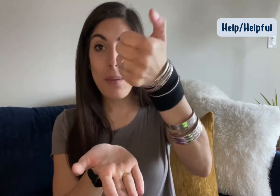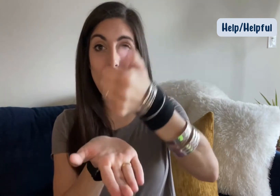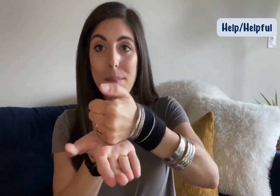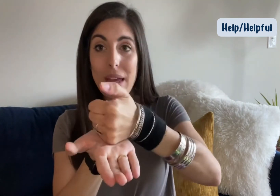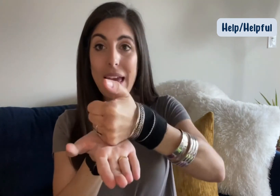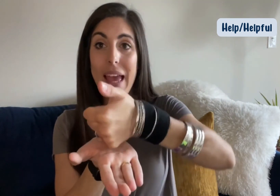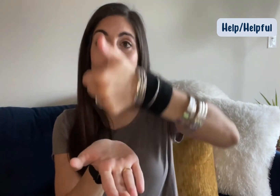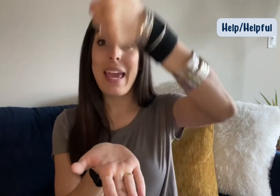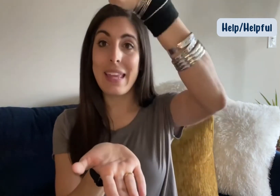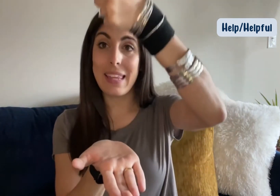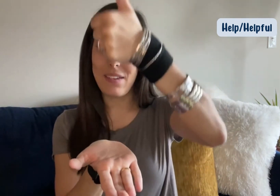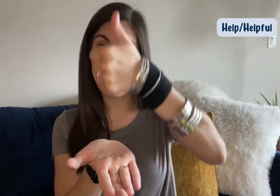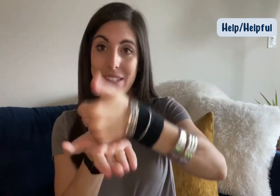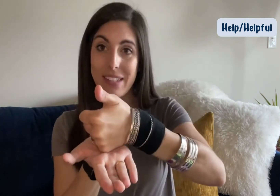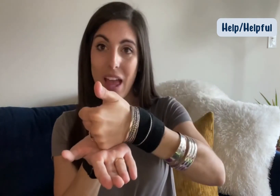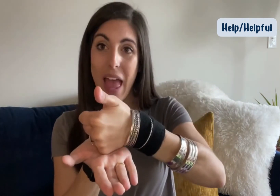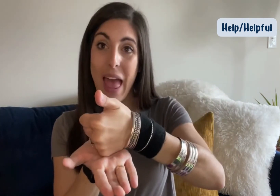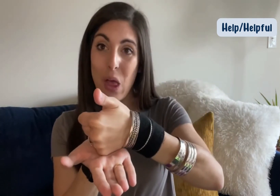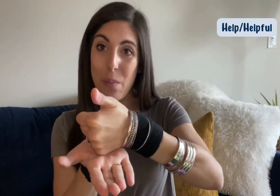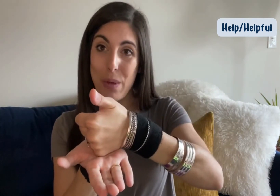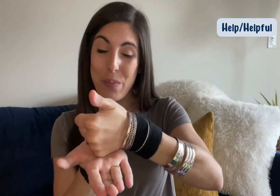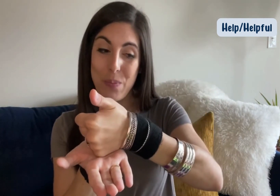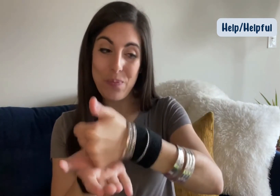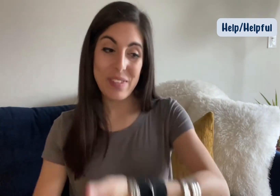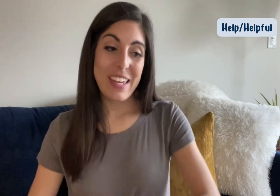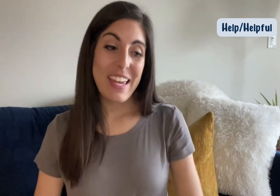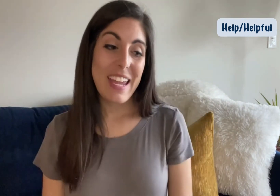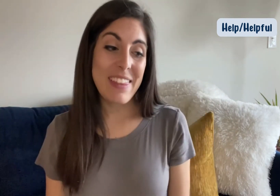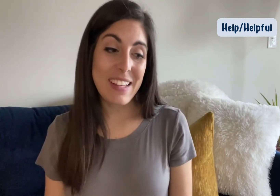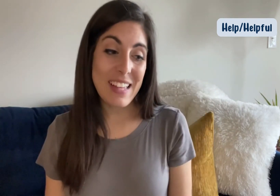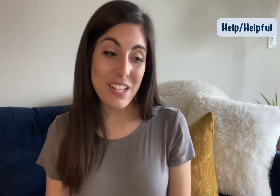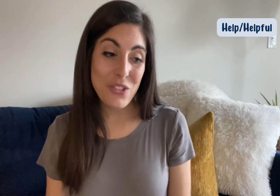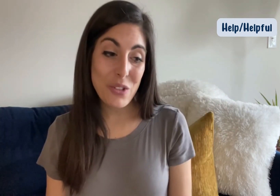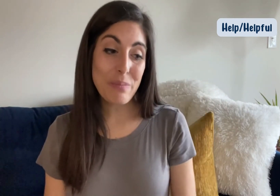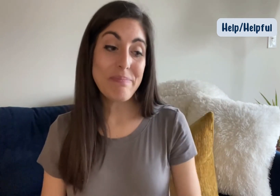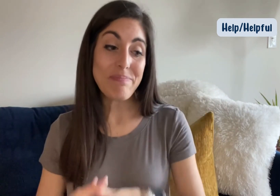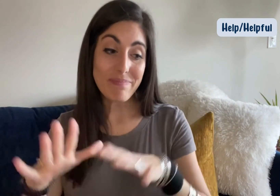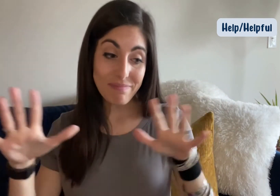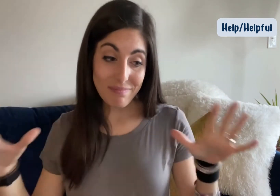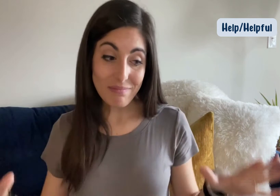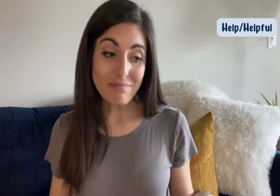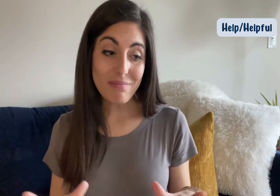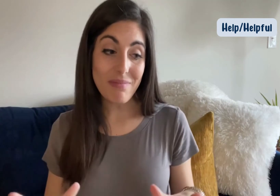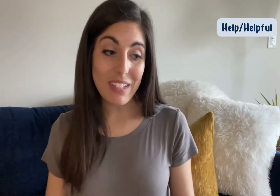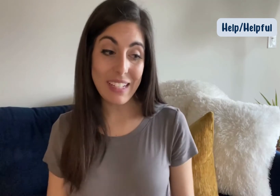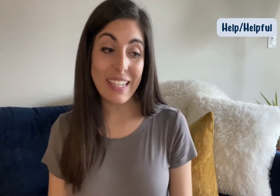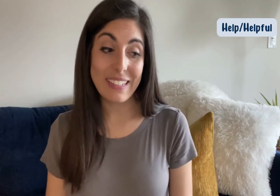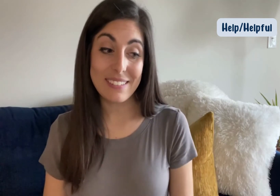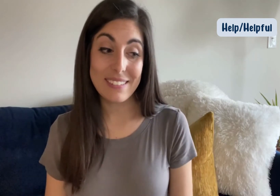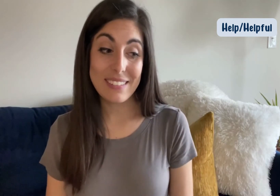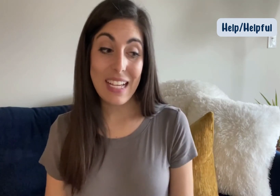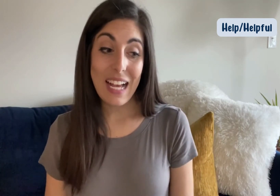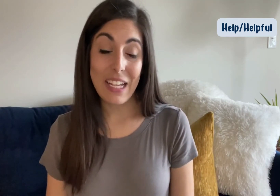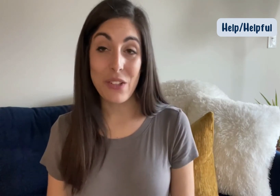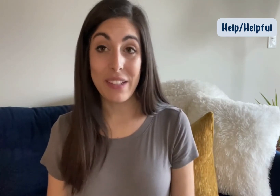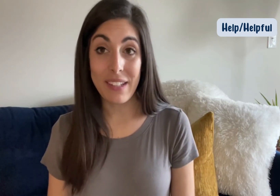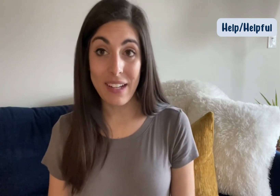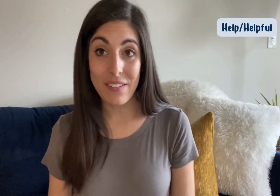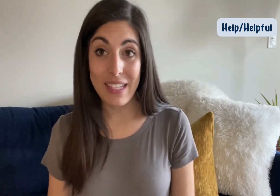up, hand lifts, help. In the classroom, again, I use a lot of these